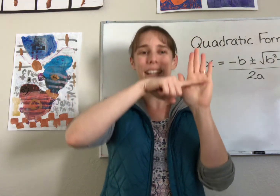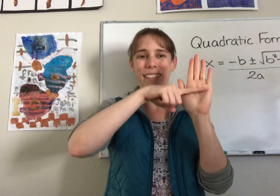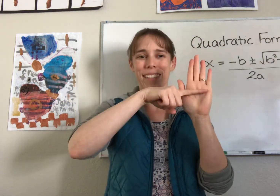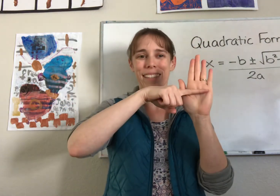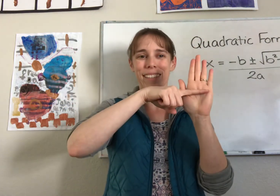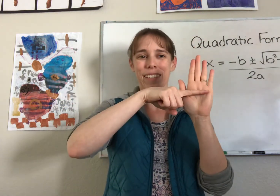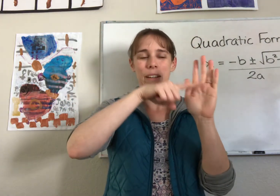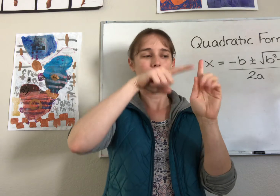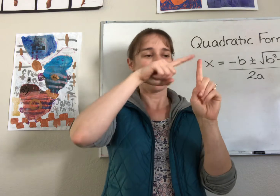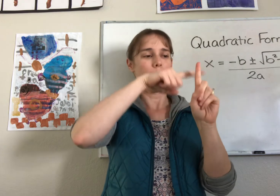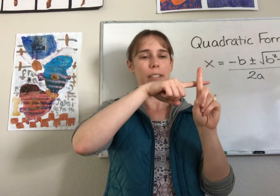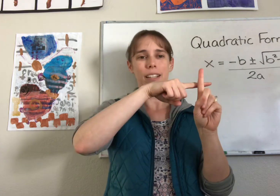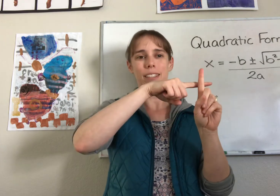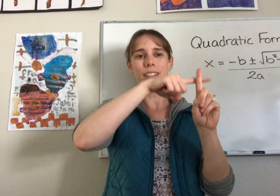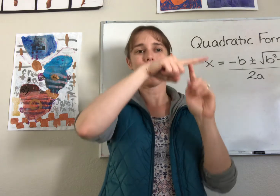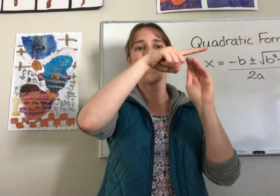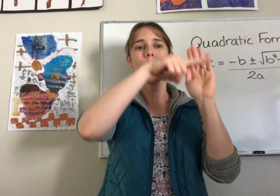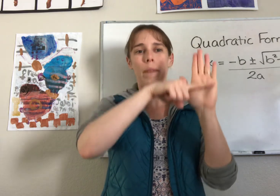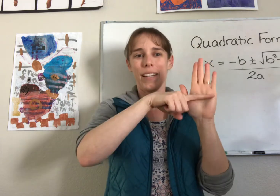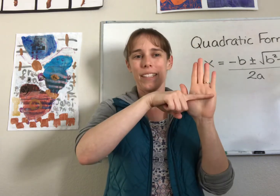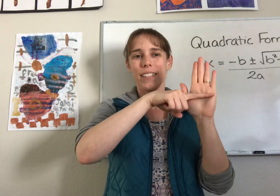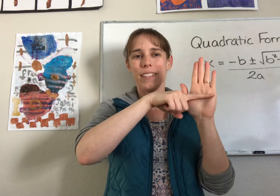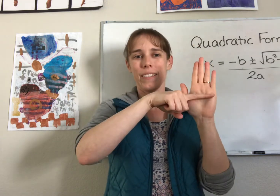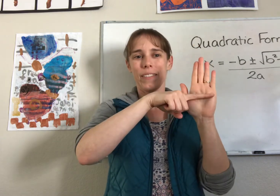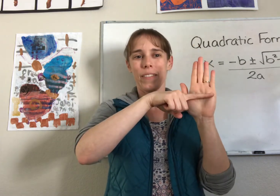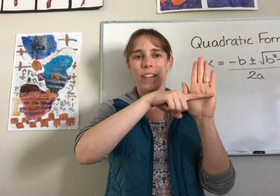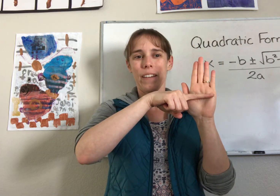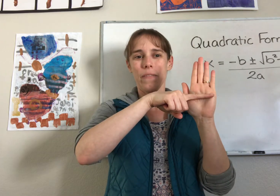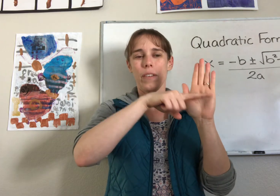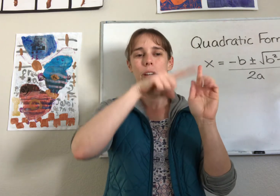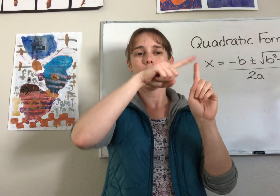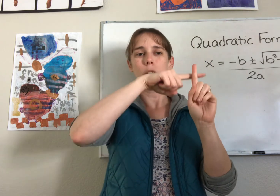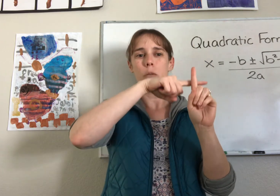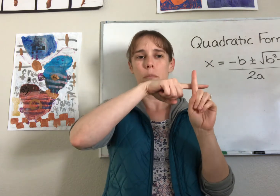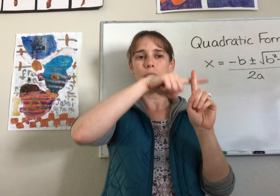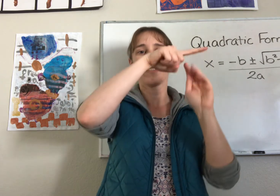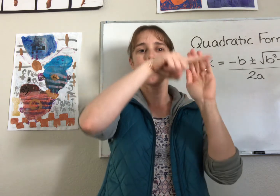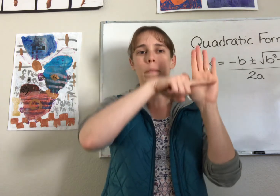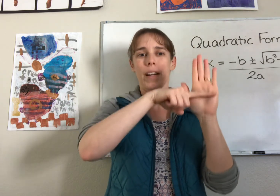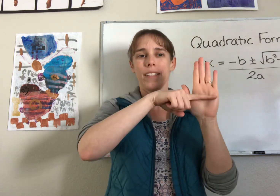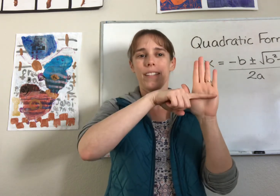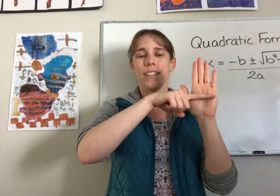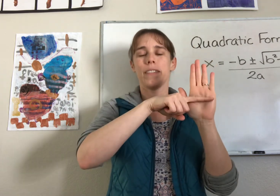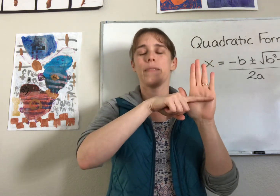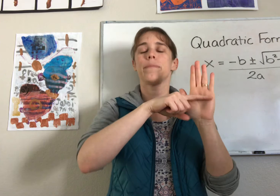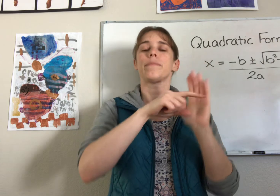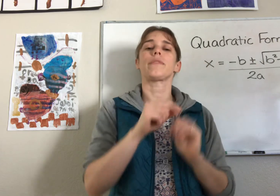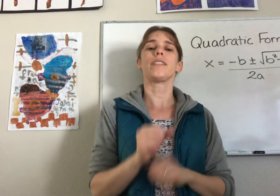minus. Plus or minus. Okay? So plus or minus. All